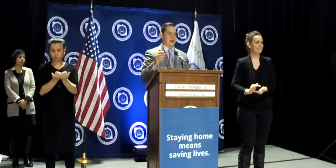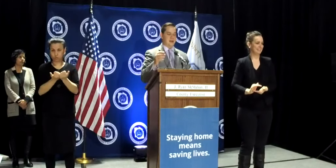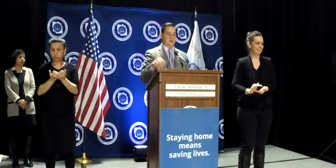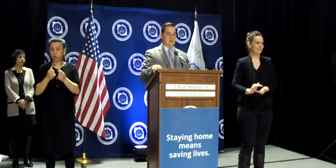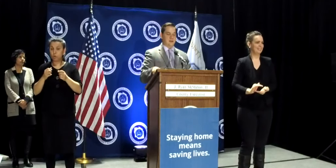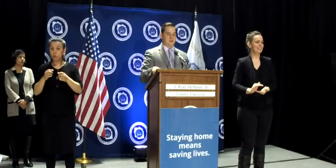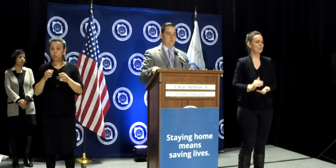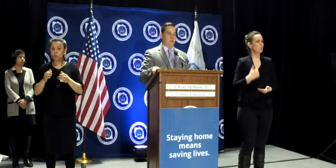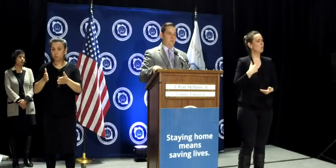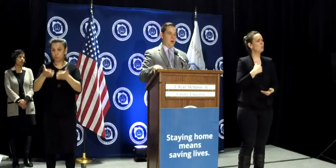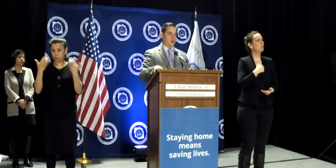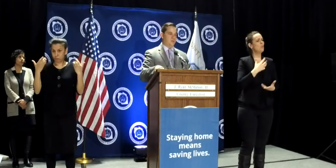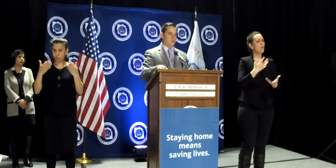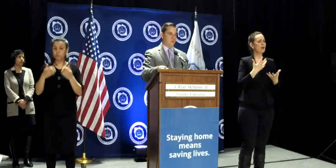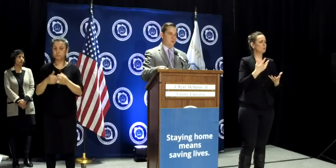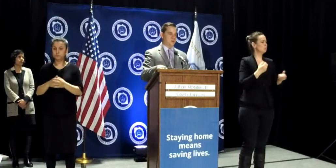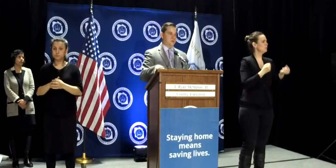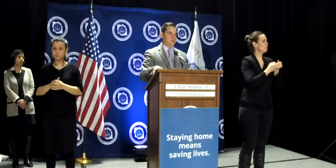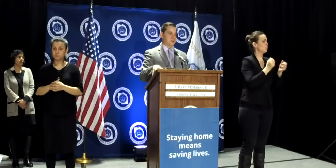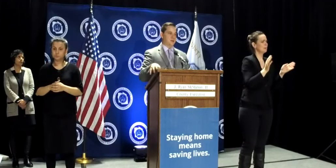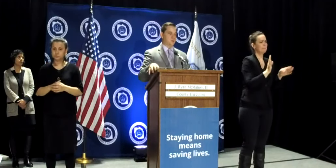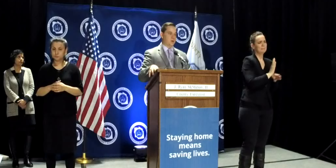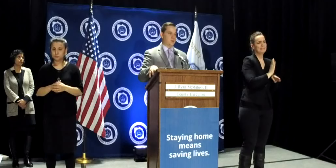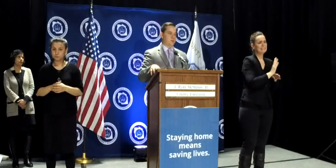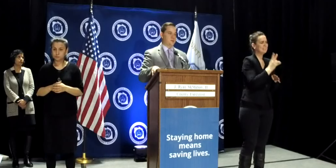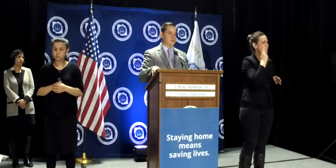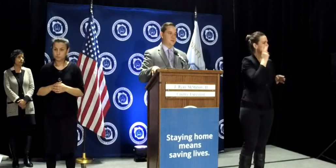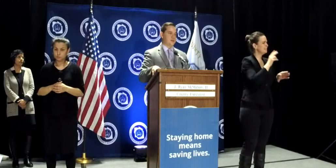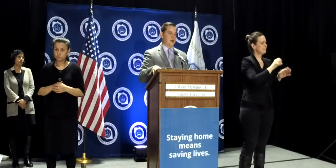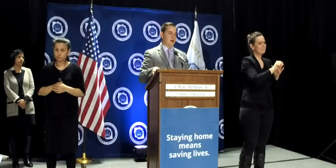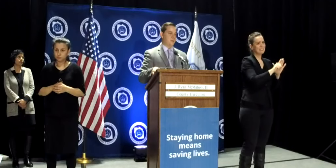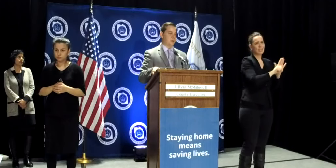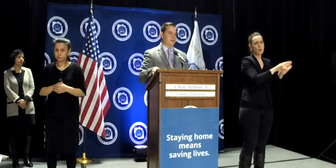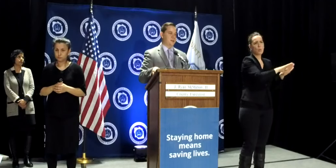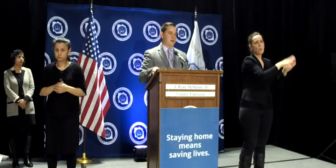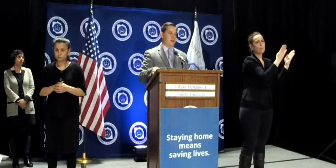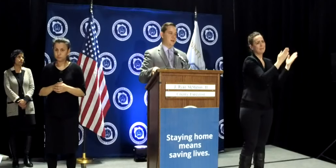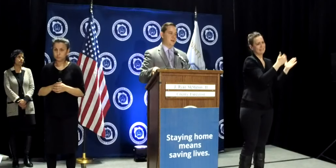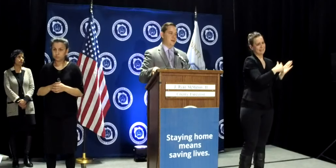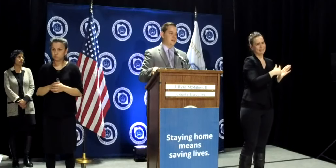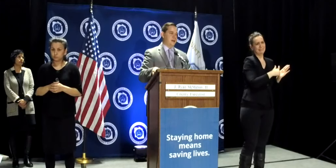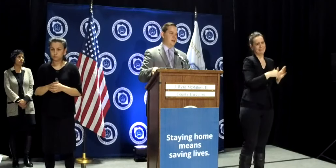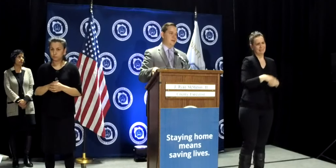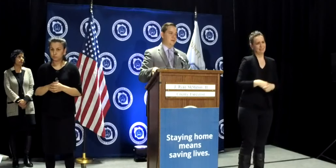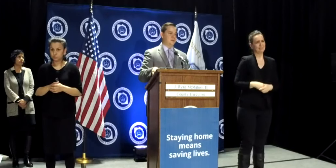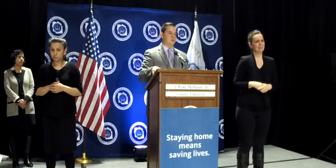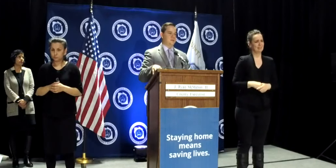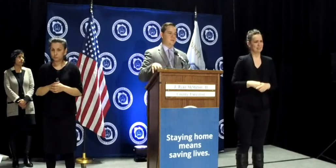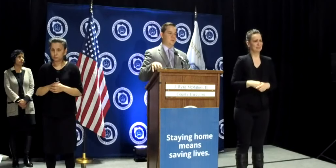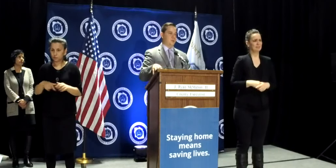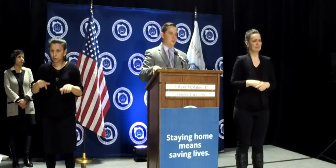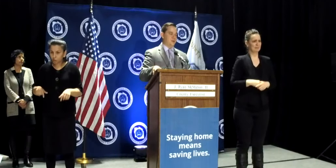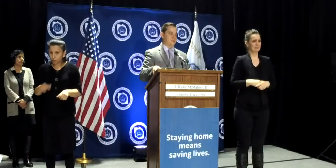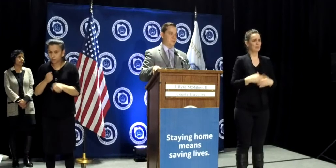think that is part of what this looks like, is what are the businesses that aren't operating today that